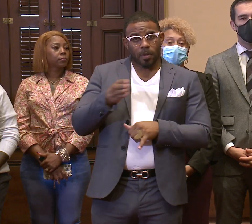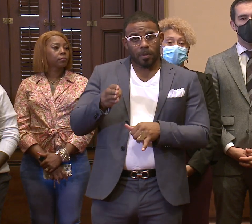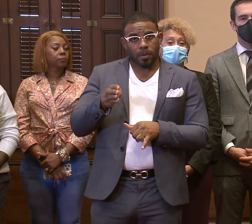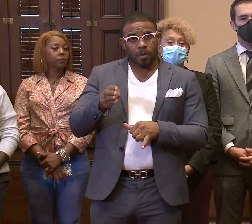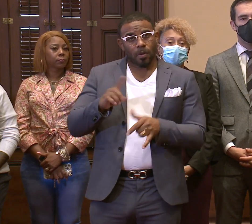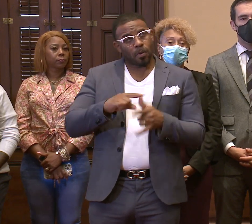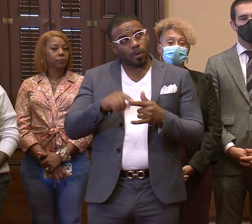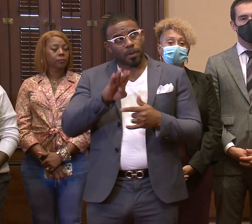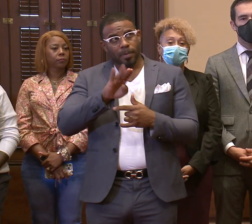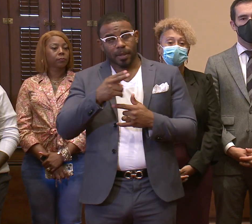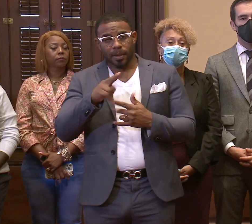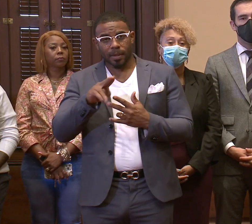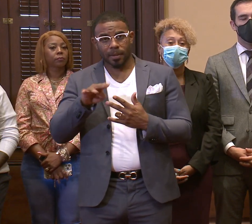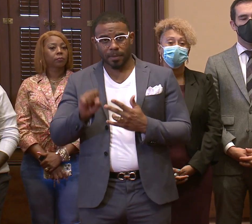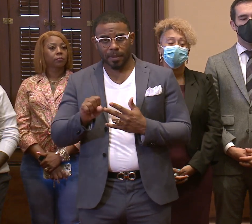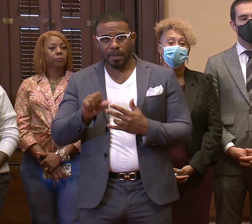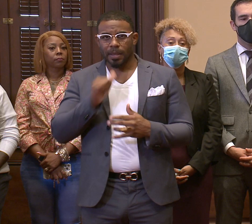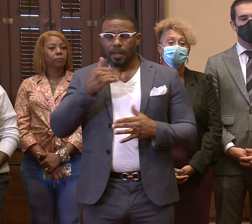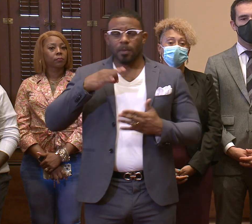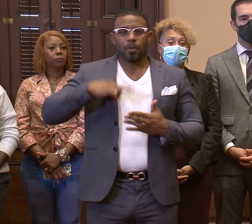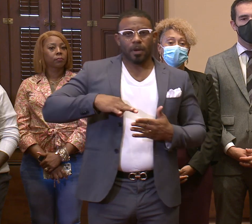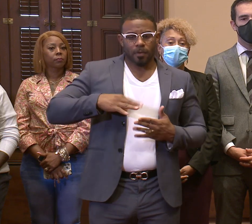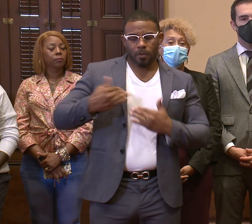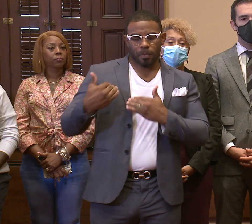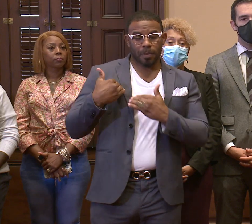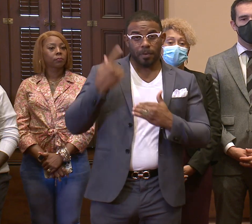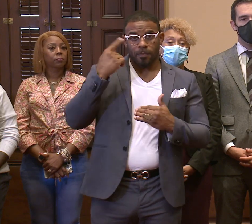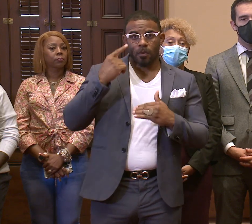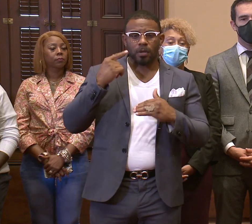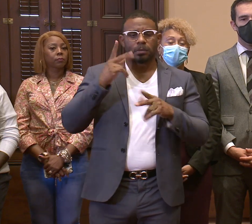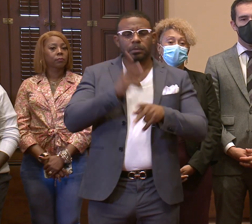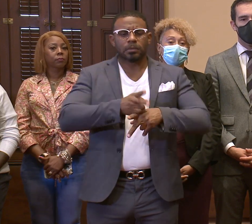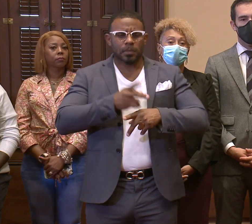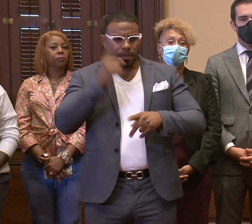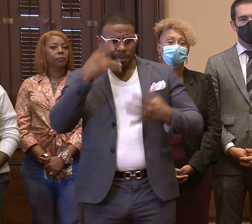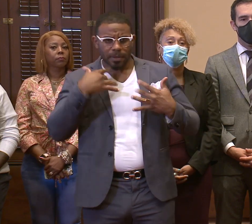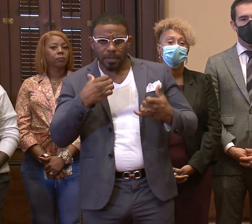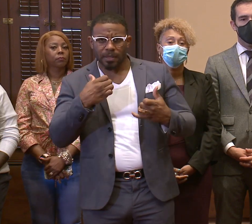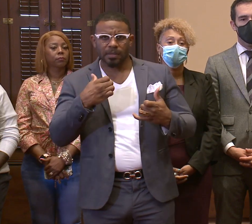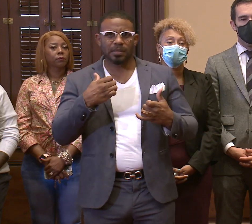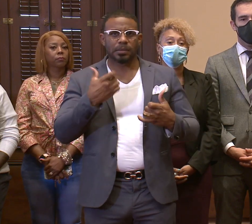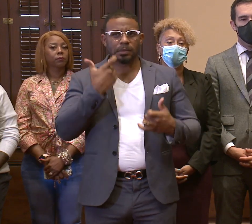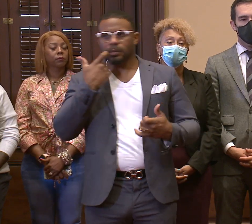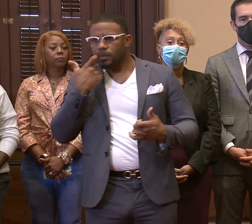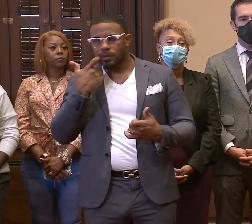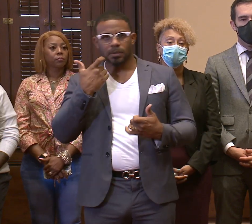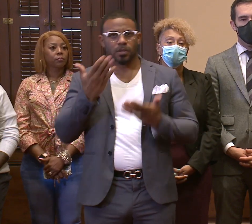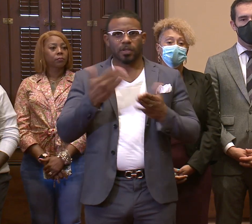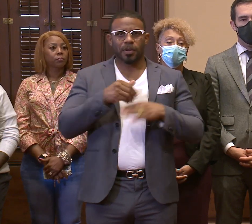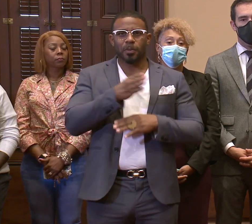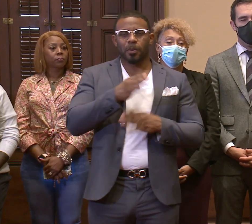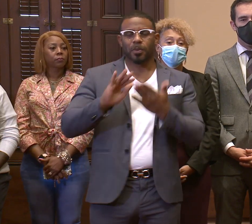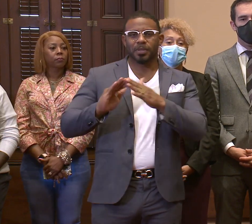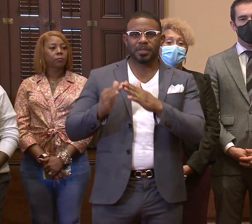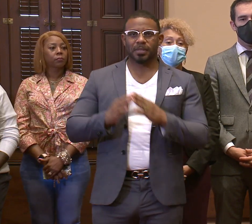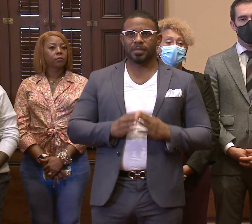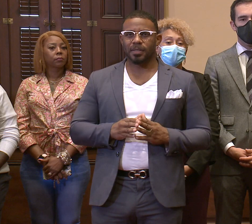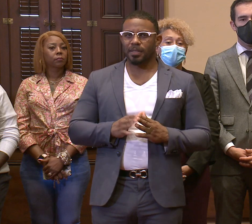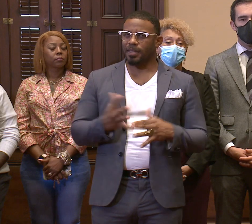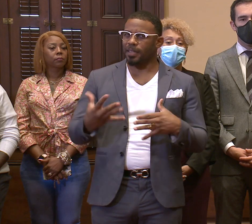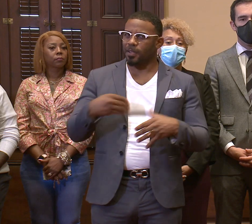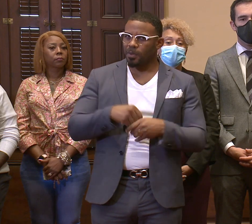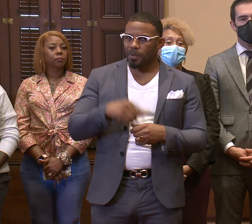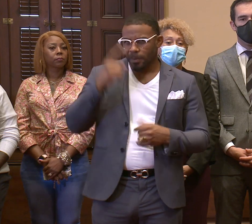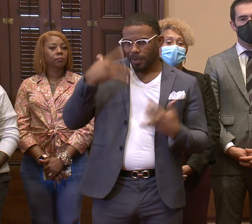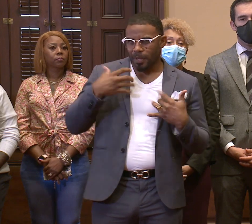or BHSB, is a nonprofit that's responsible for overseeing mental health and substance use services in Baltimore City,